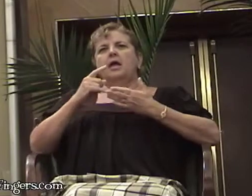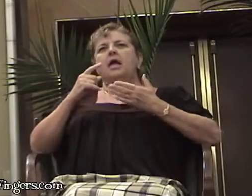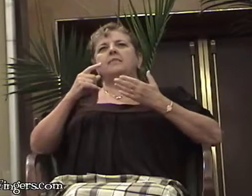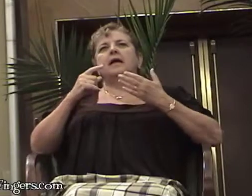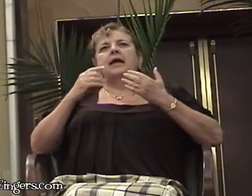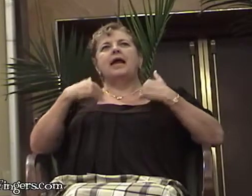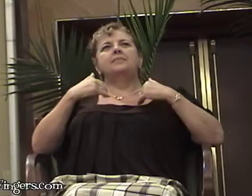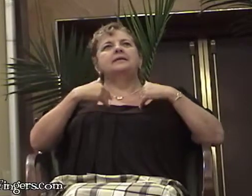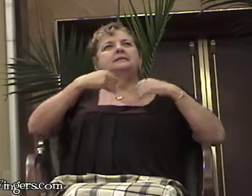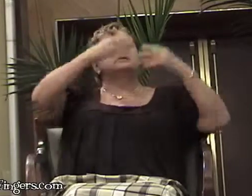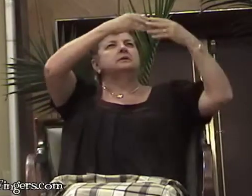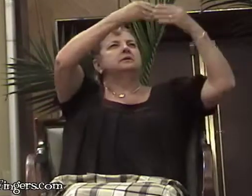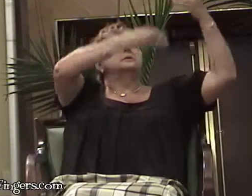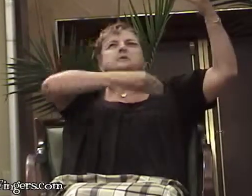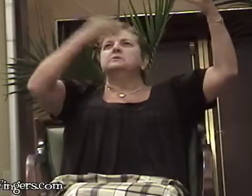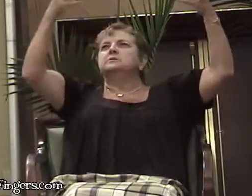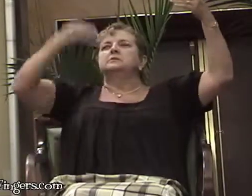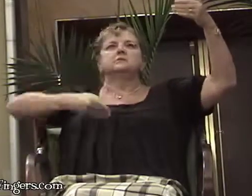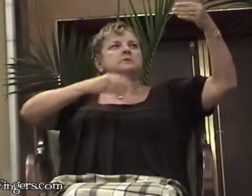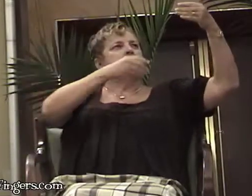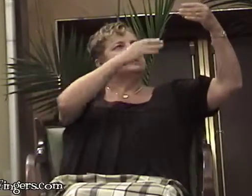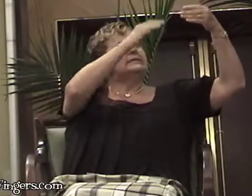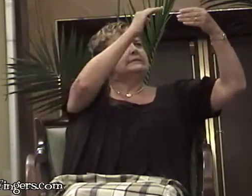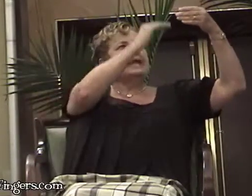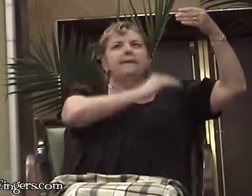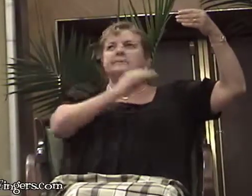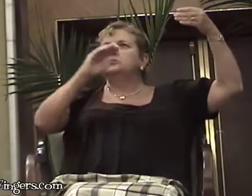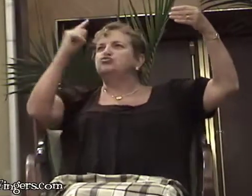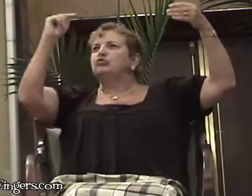traditions. Right? I zip through the steps. I got about 6 of them done. I see the